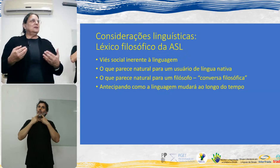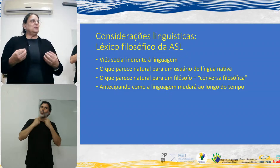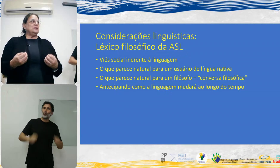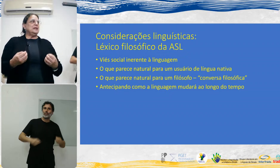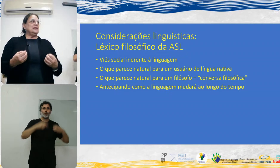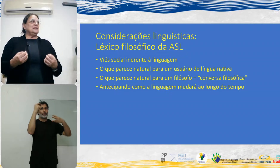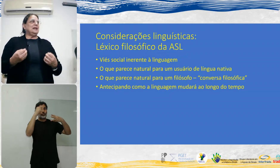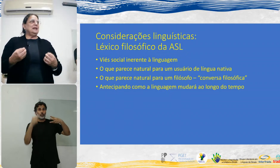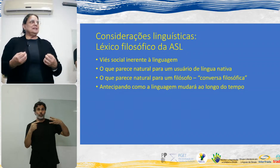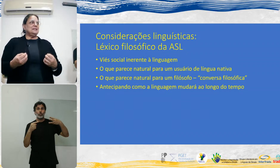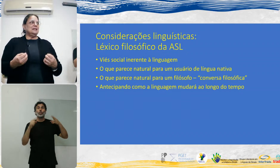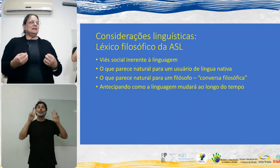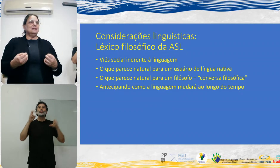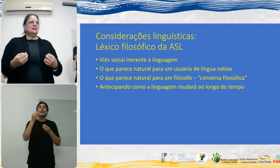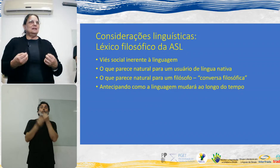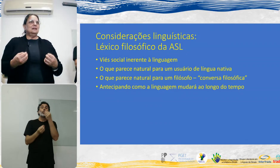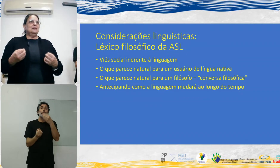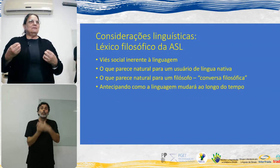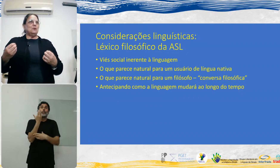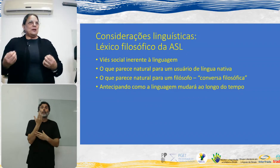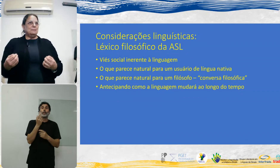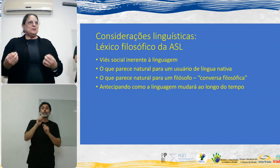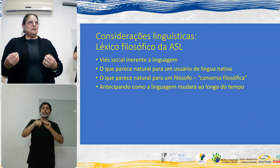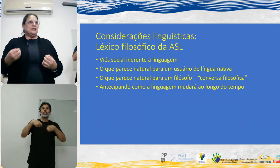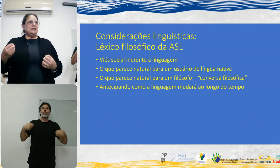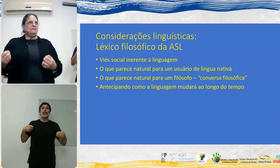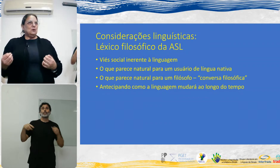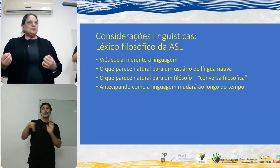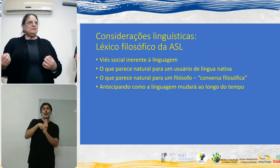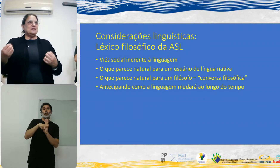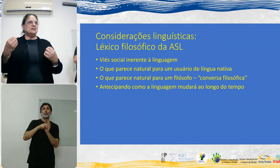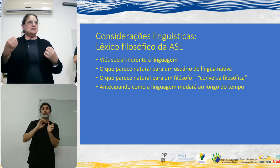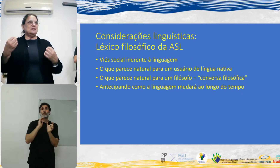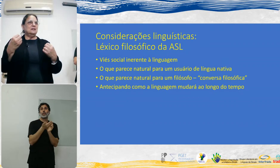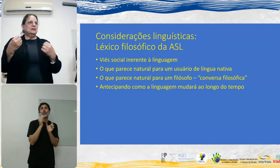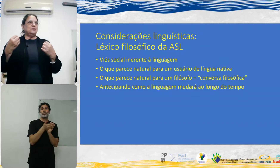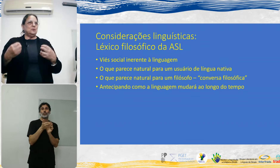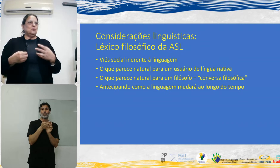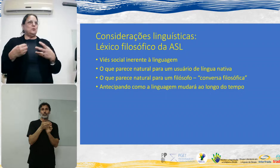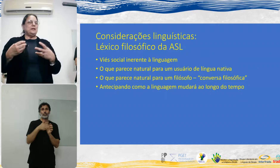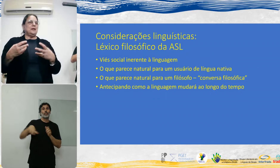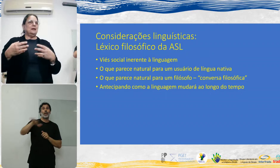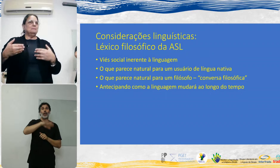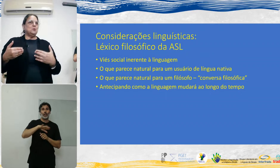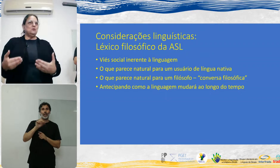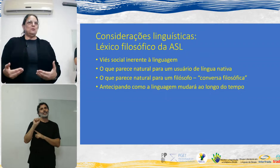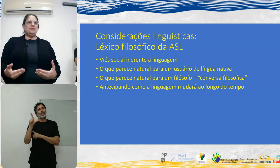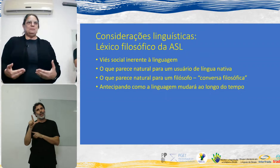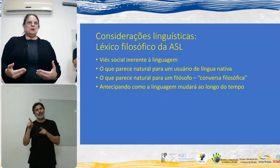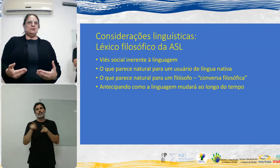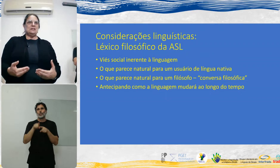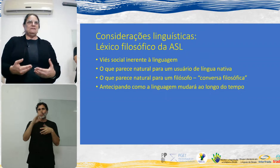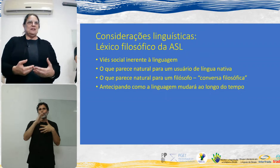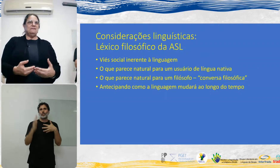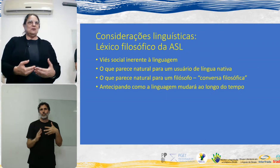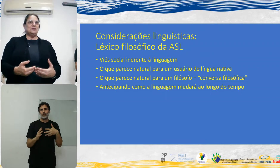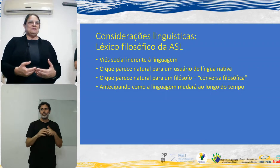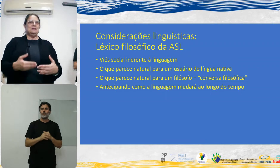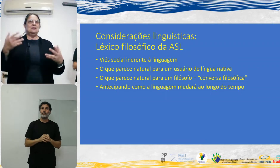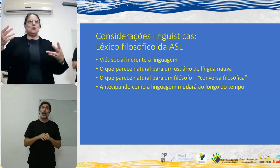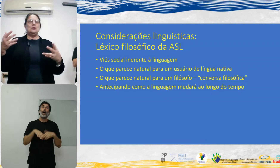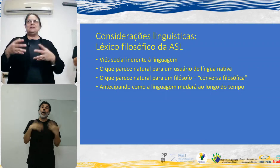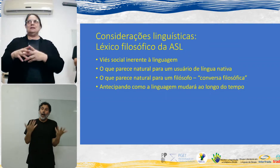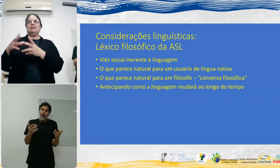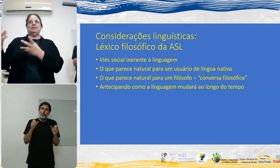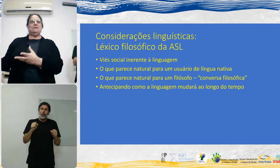we create ASL vocabulary in philosophy so we can move with this project of deaf philosophy.